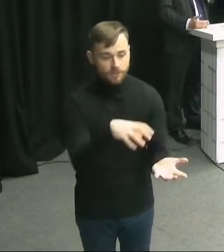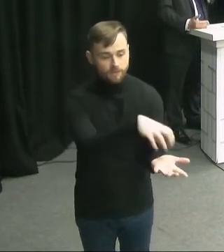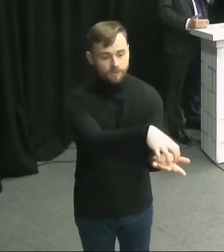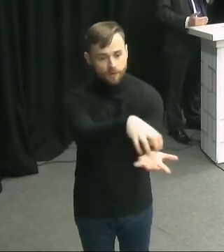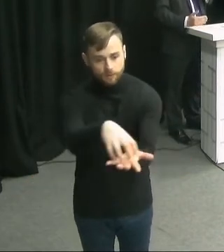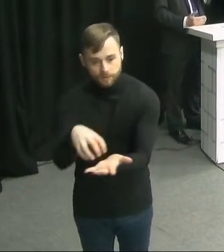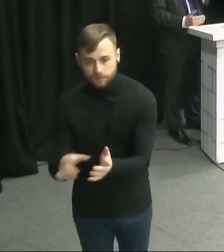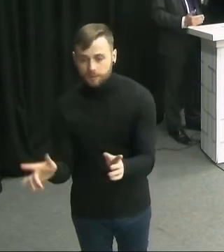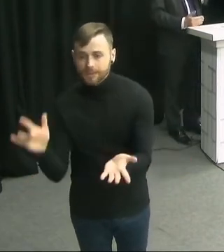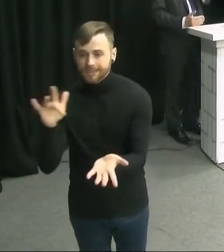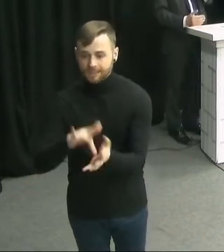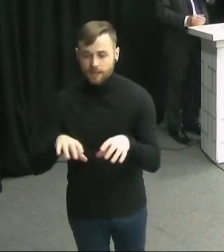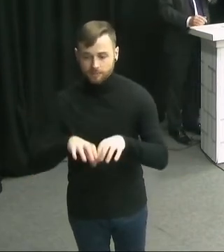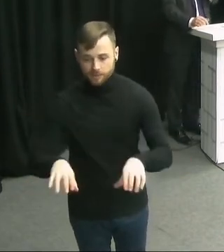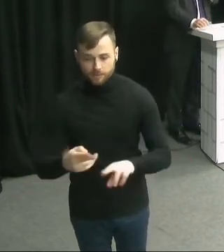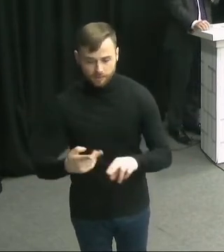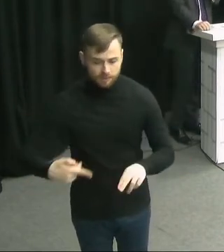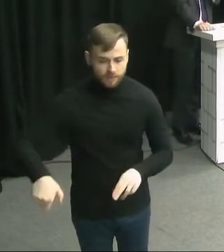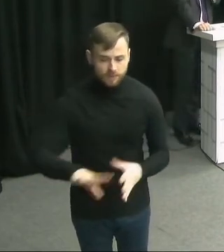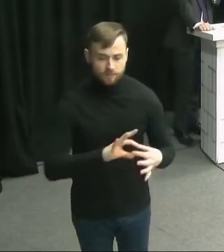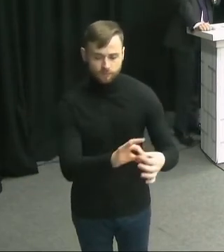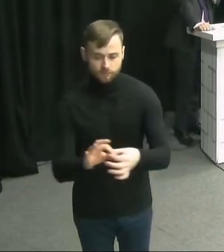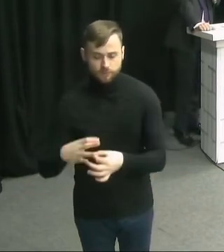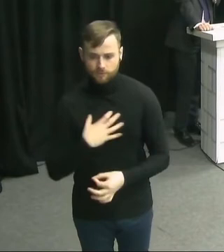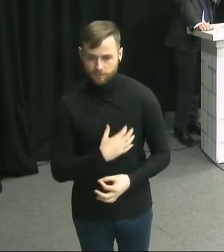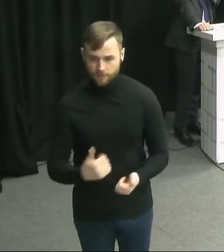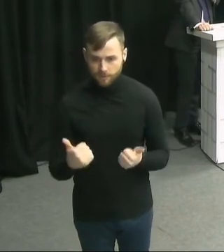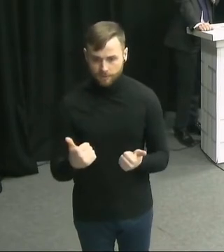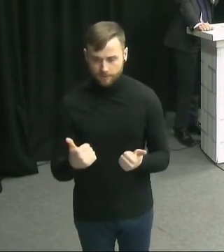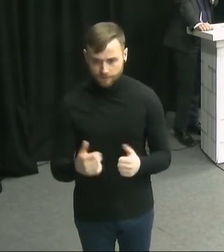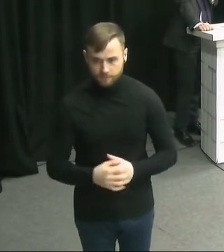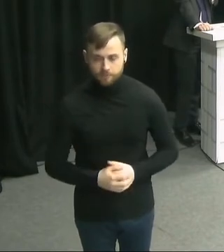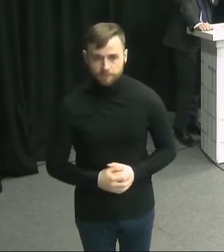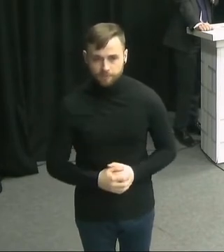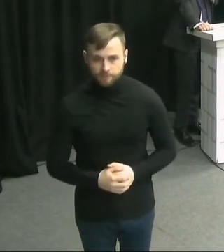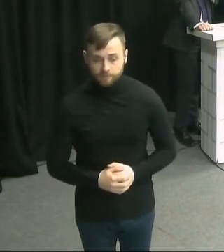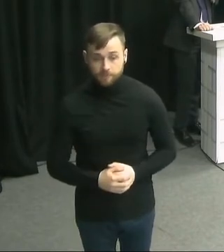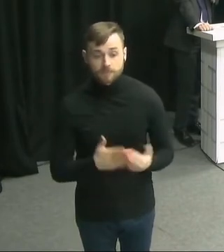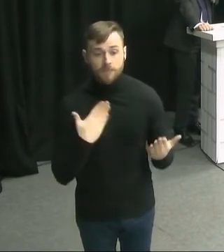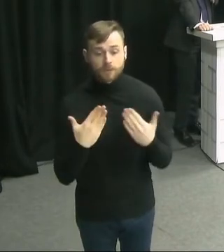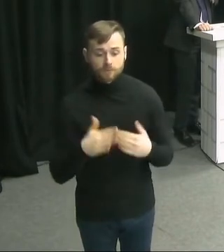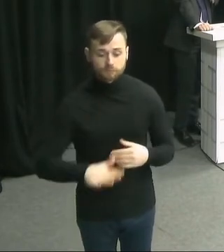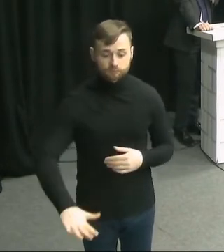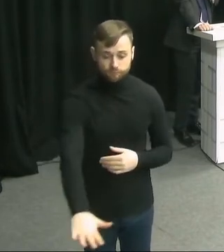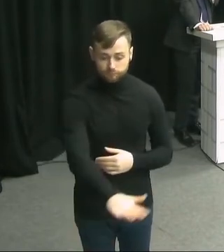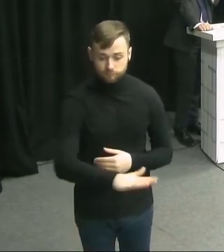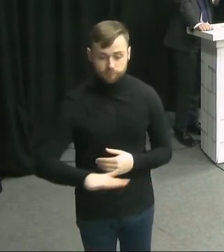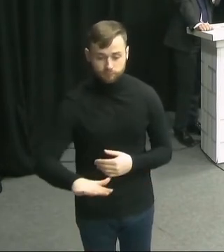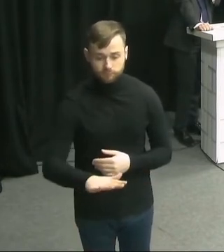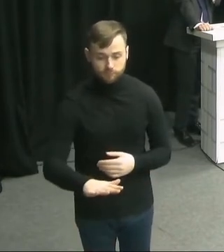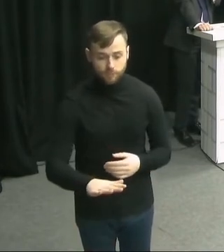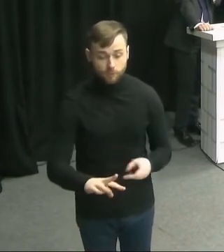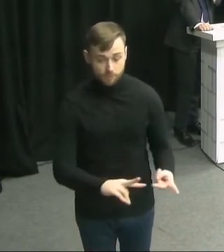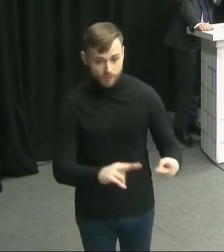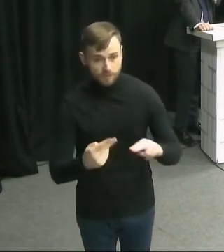everybody. This is important. This would create a completely different environment and atmosphere in the university. And as was